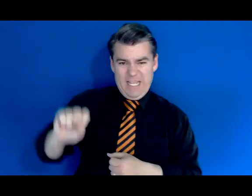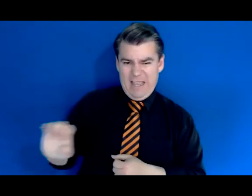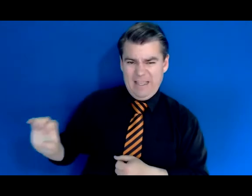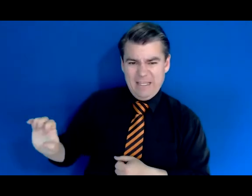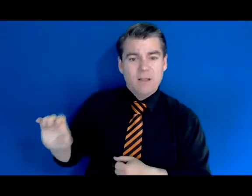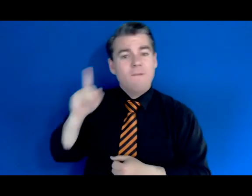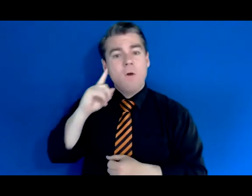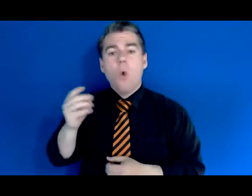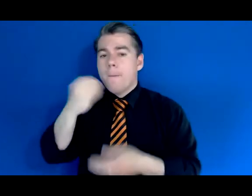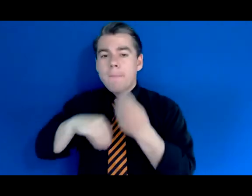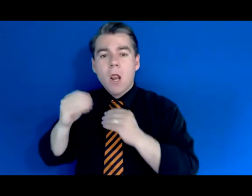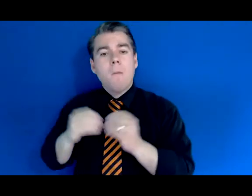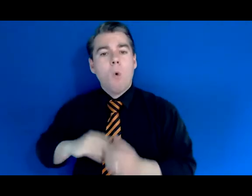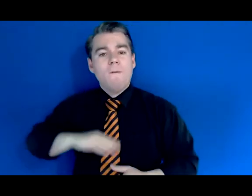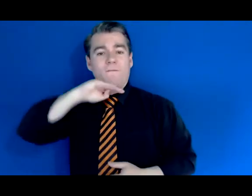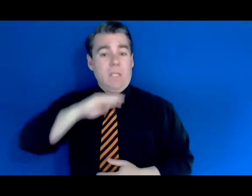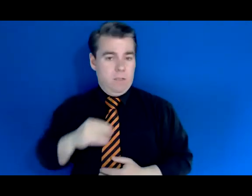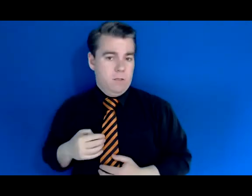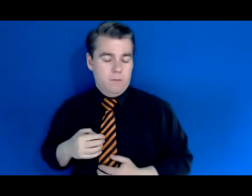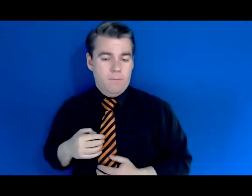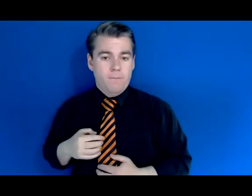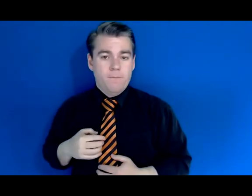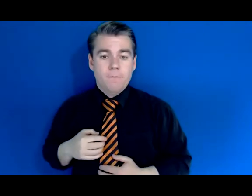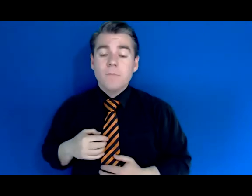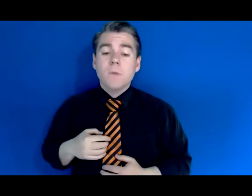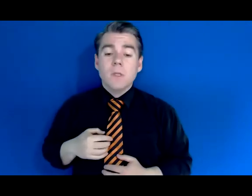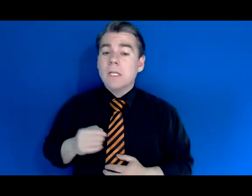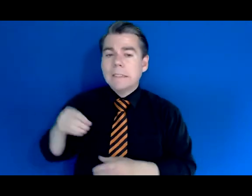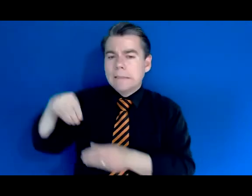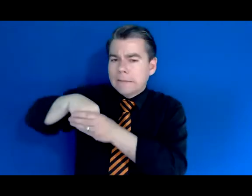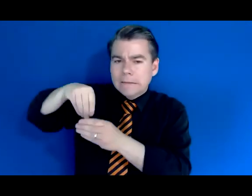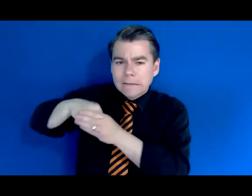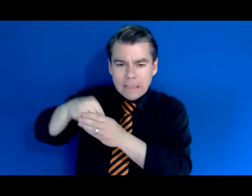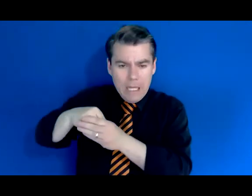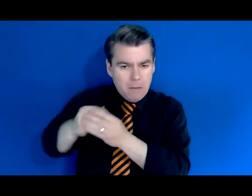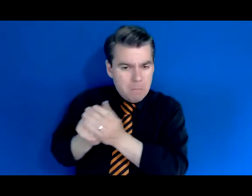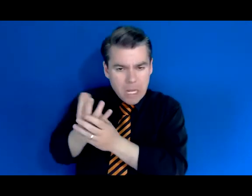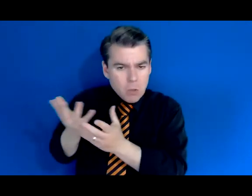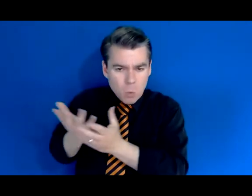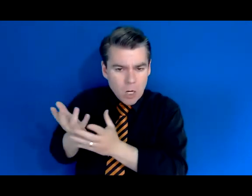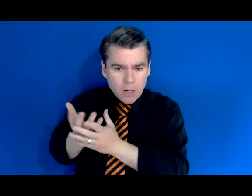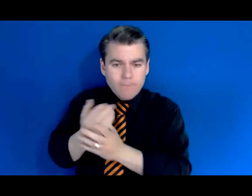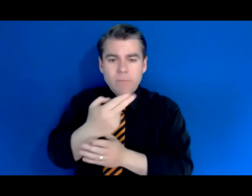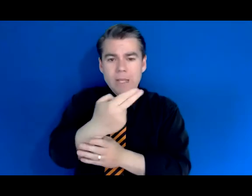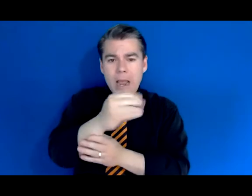filling. The active constituent in this herb is called hydroxycitric